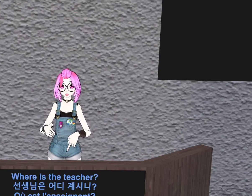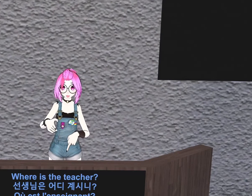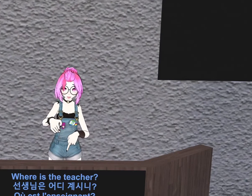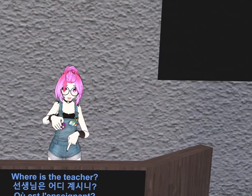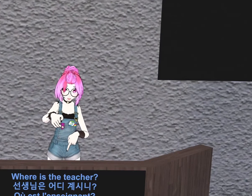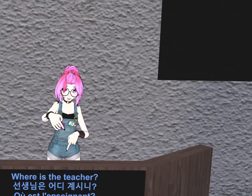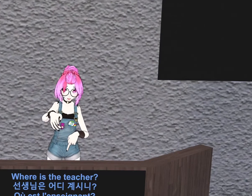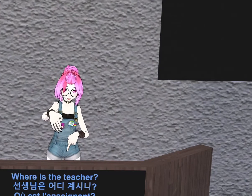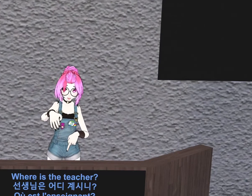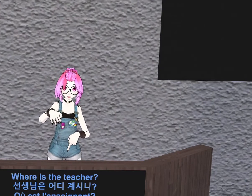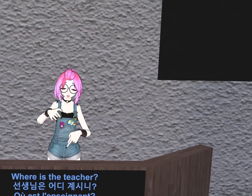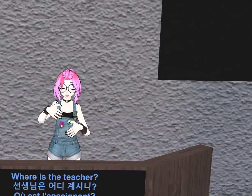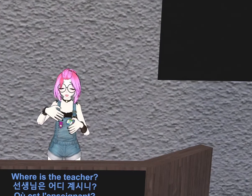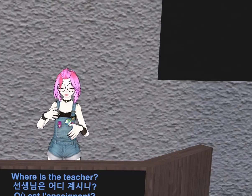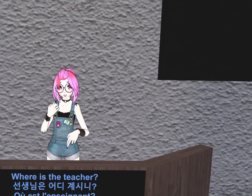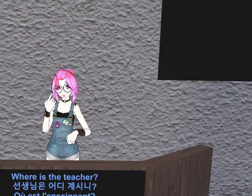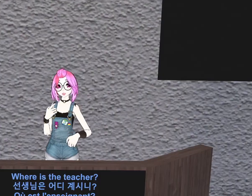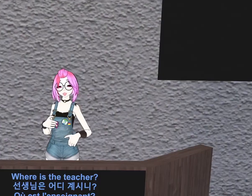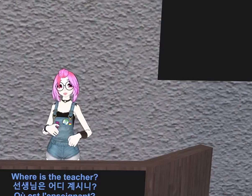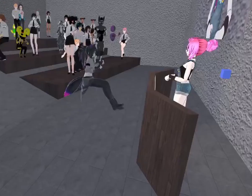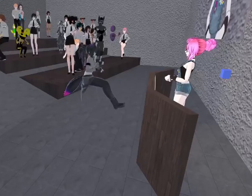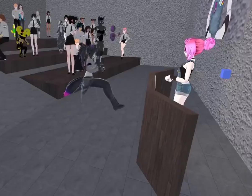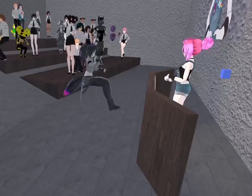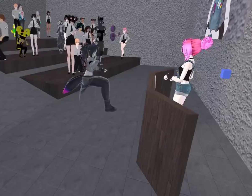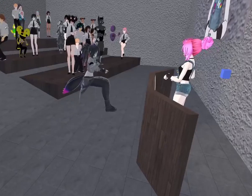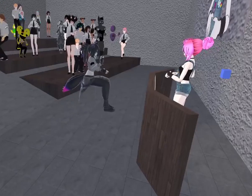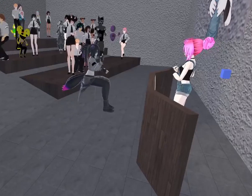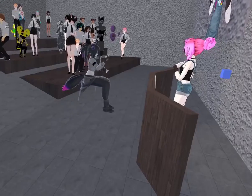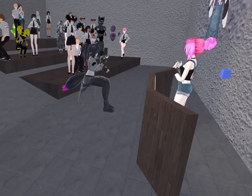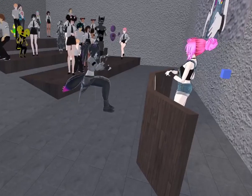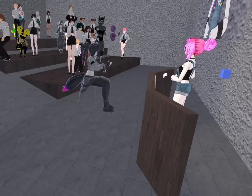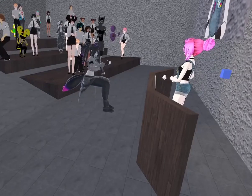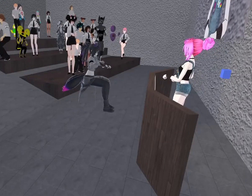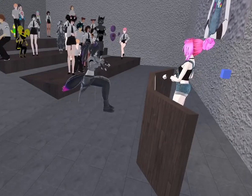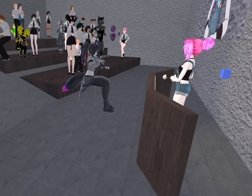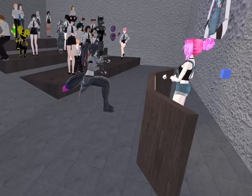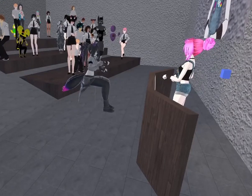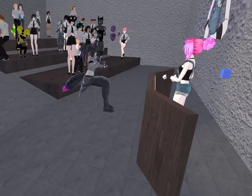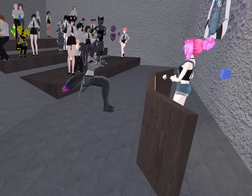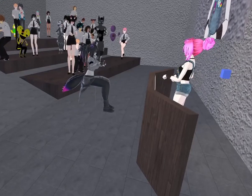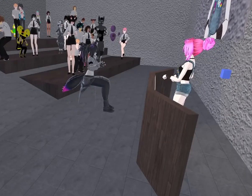Undead C, could I ask you to step forward a little bit? Okay, there we go. What's up?